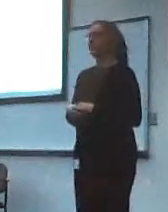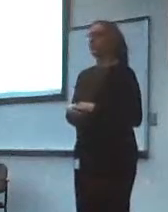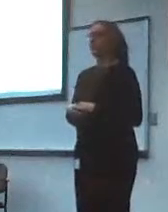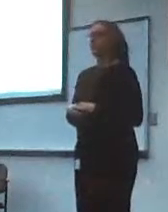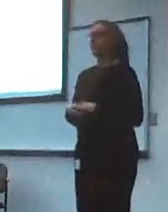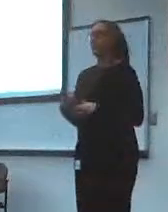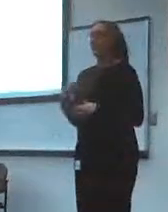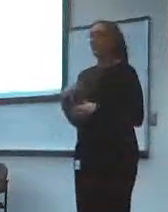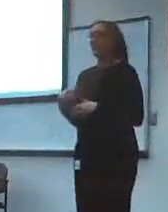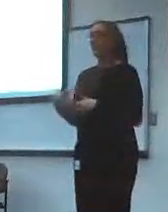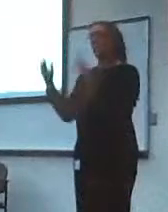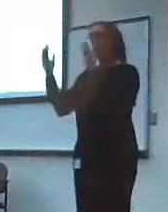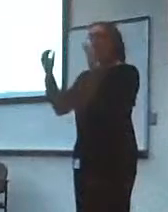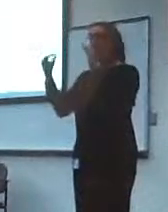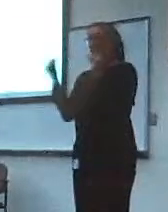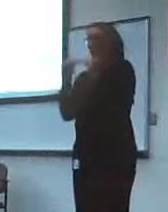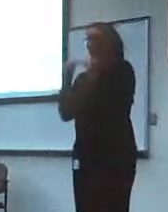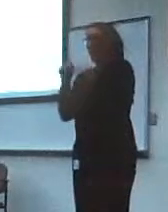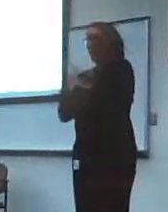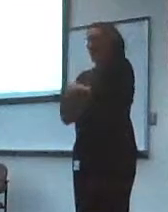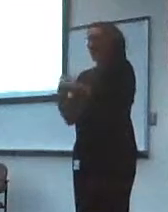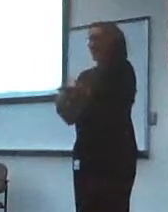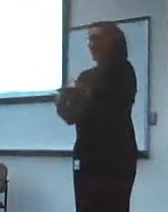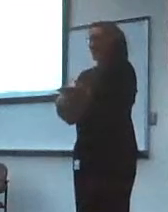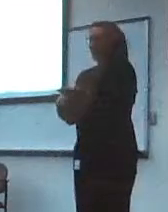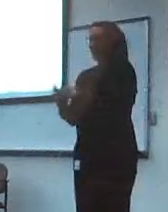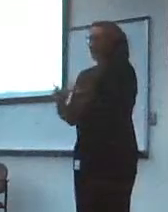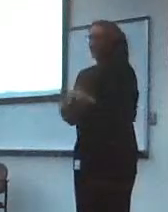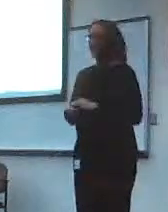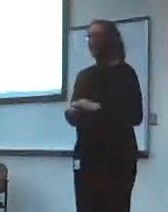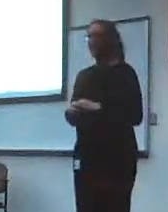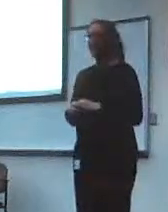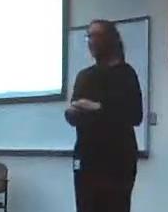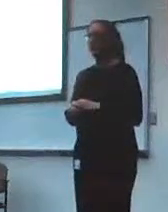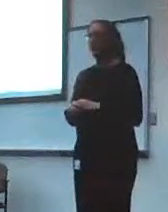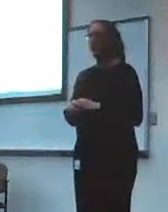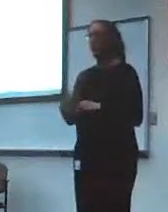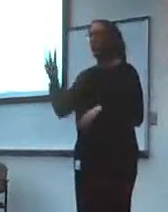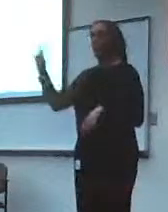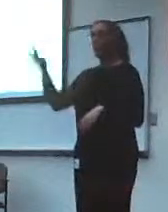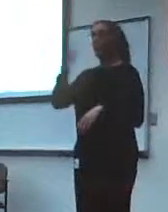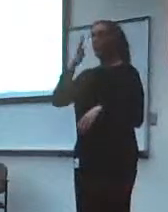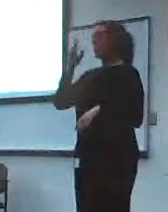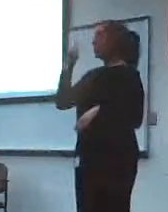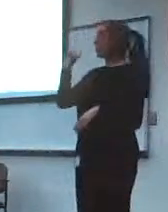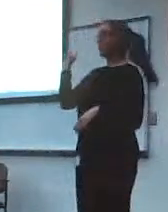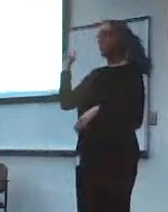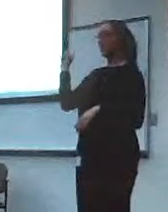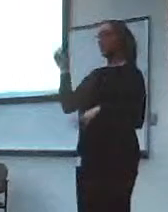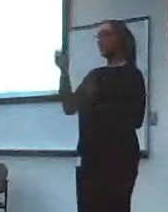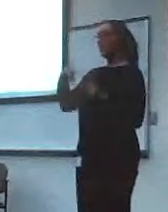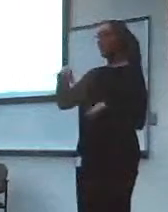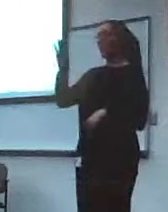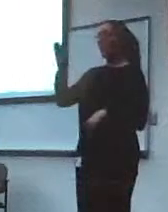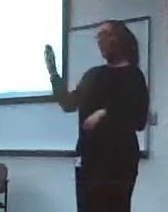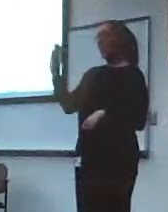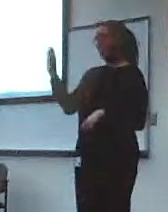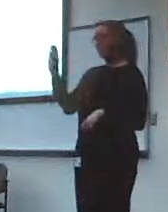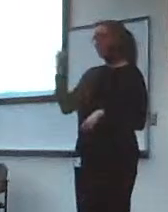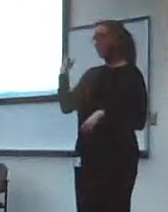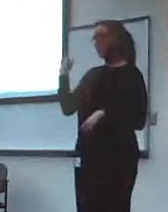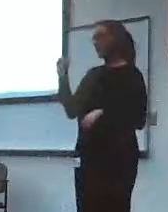So once we finish this discussion here, we'll move on to jail. Unfortunately, we don't have a lot of time. I wish we had more. So these